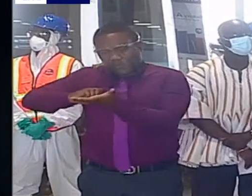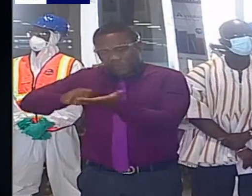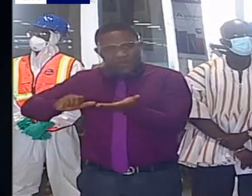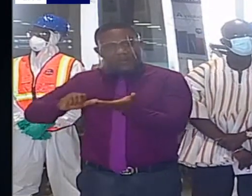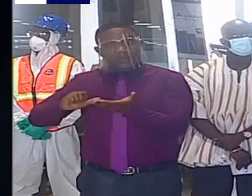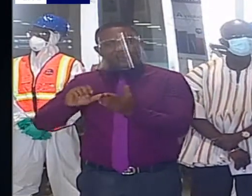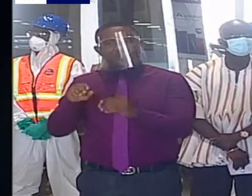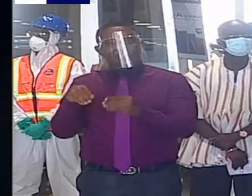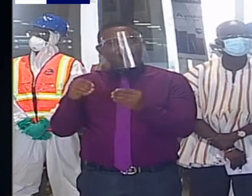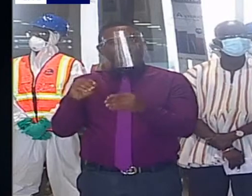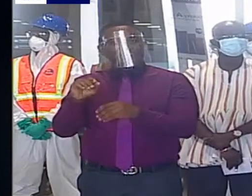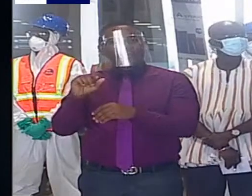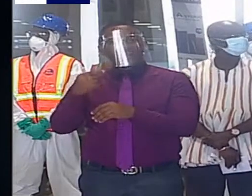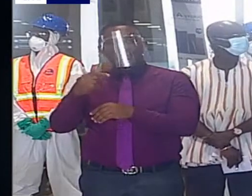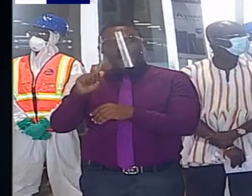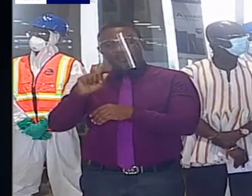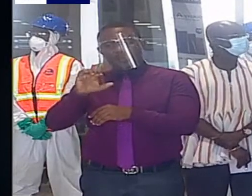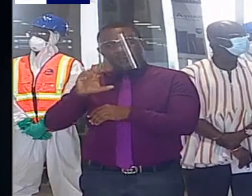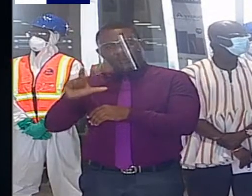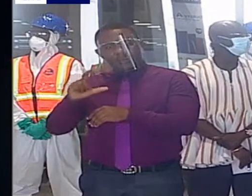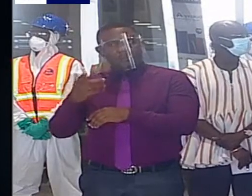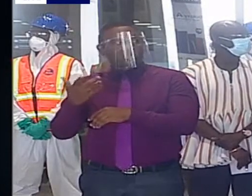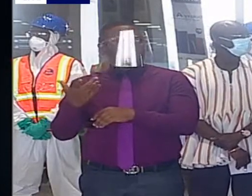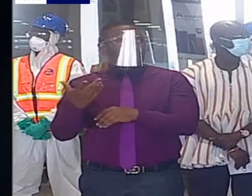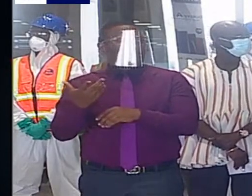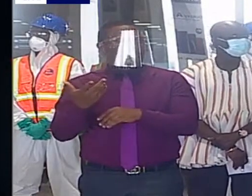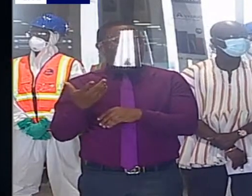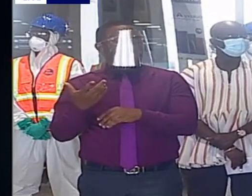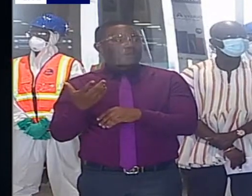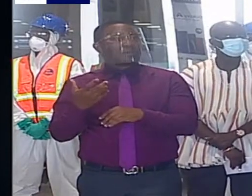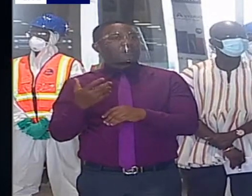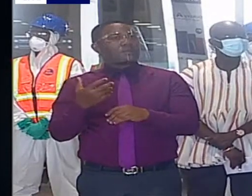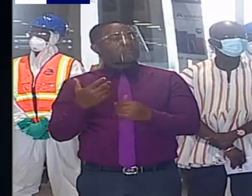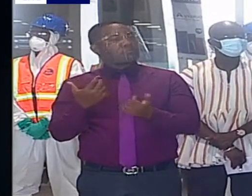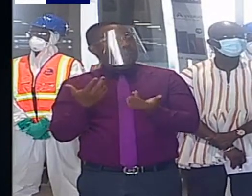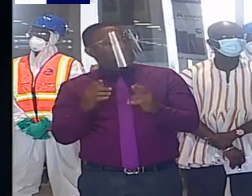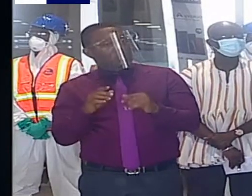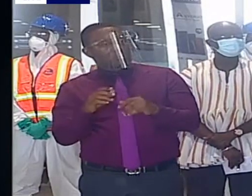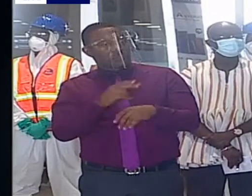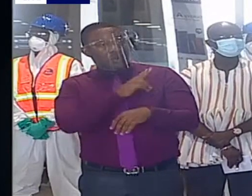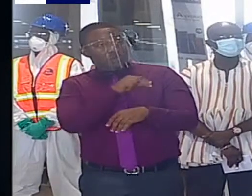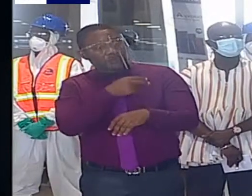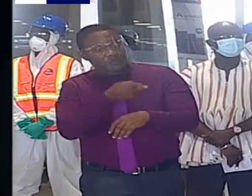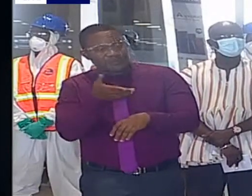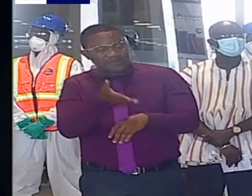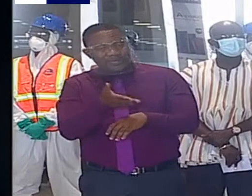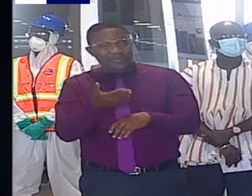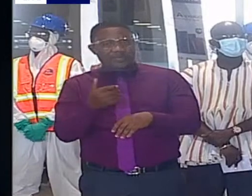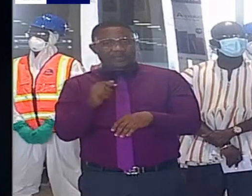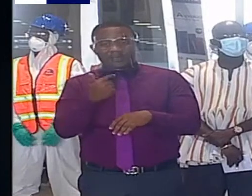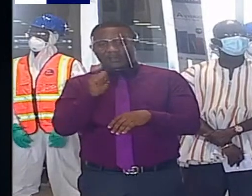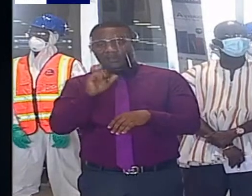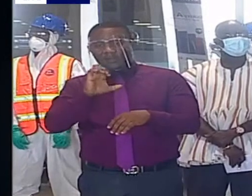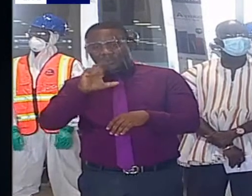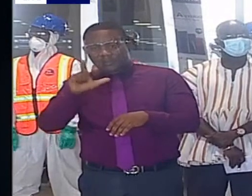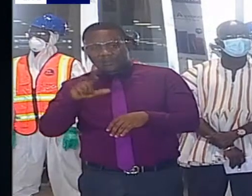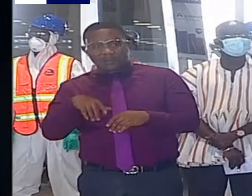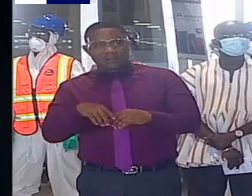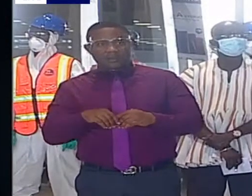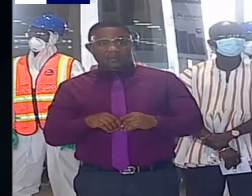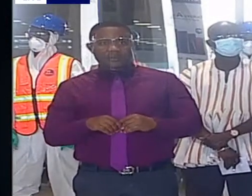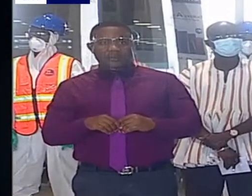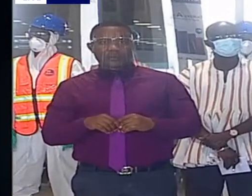Limited, the civil aviation, the port health, because this involves a lot of